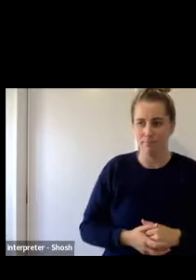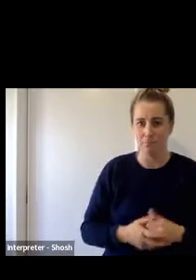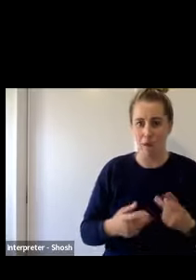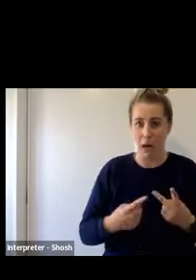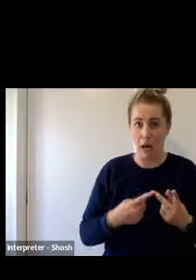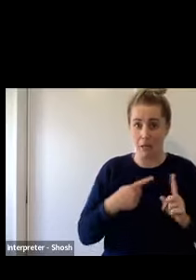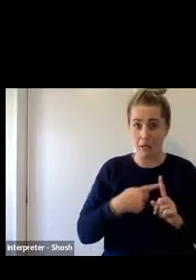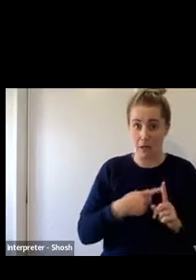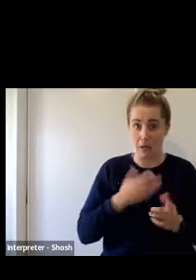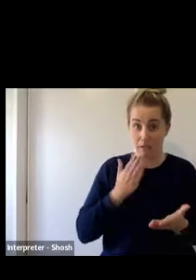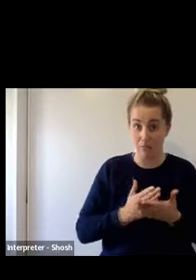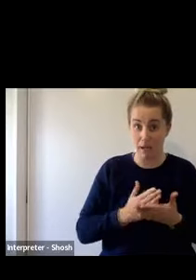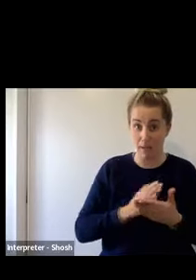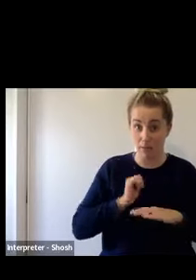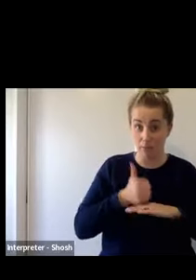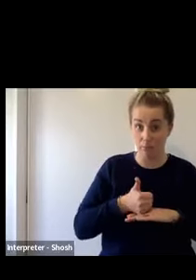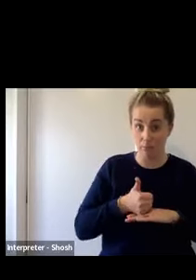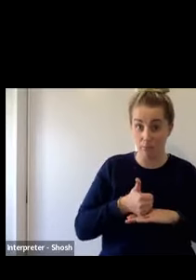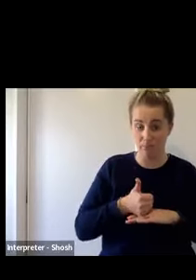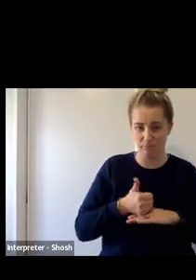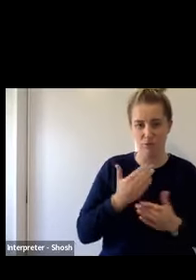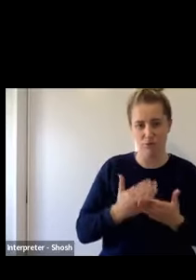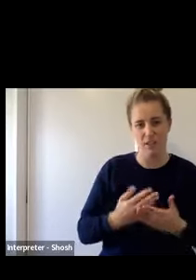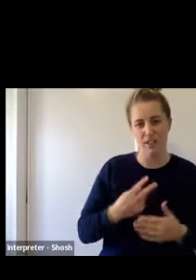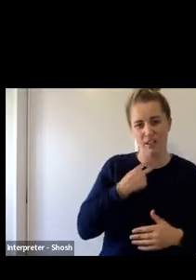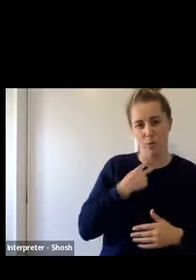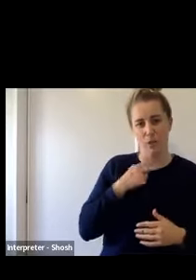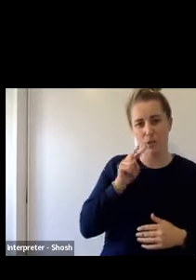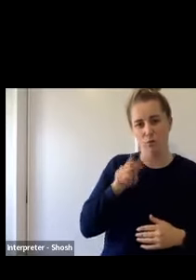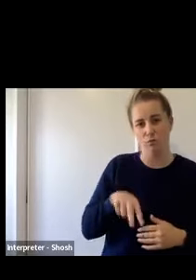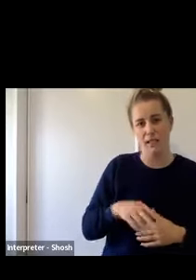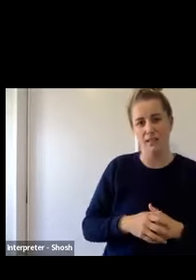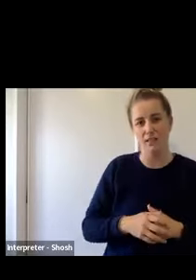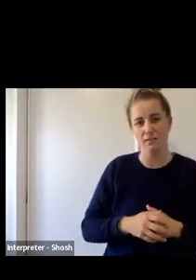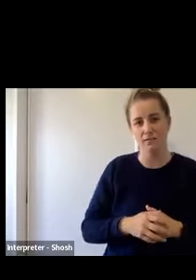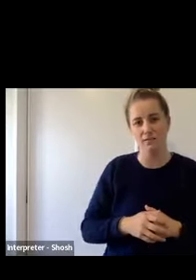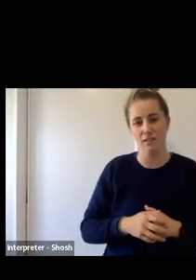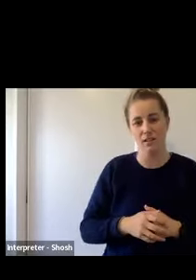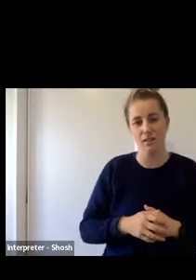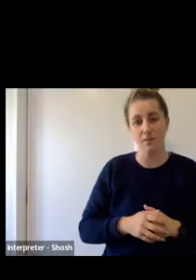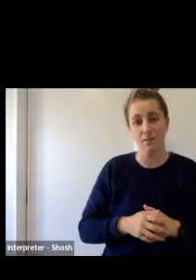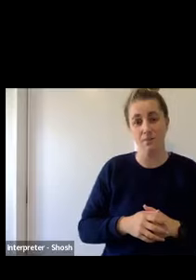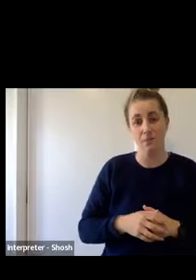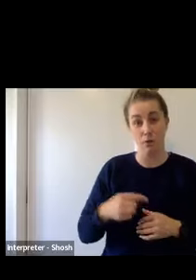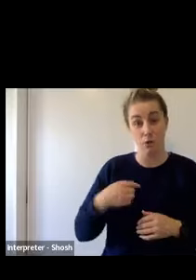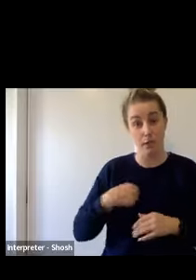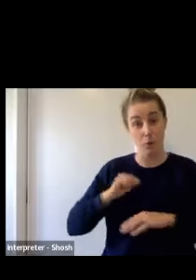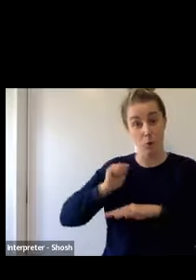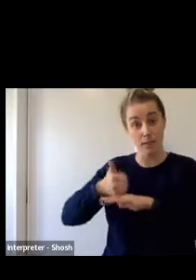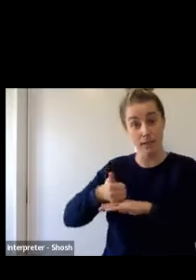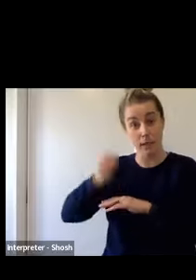or mandates were set has been disappointing. To me, it seems like you would set up a